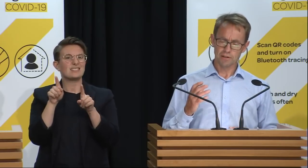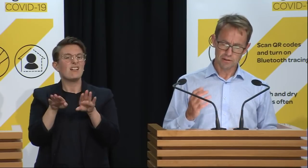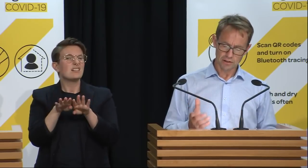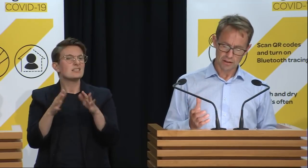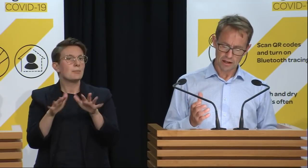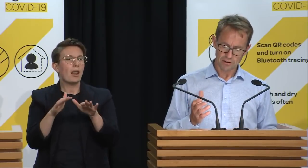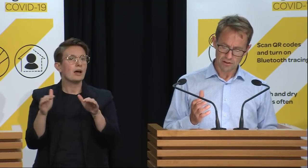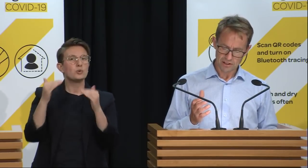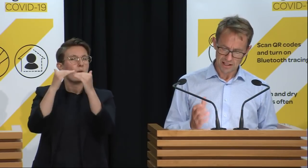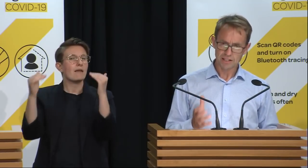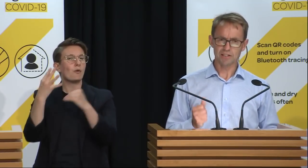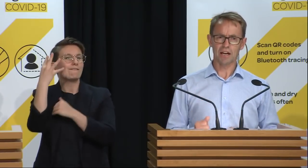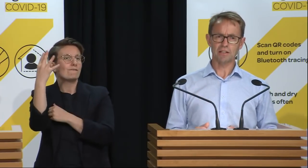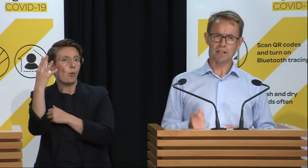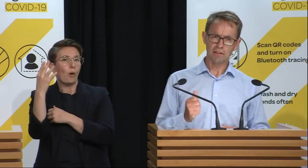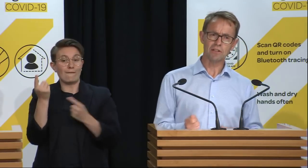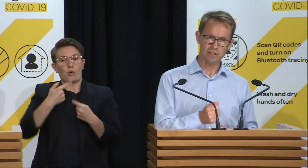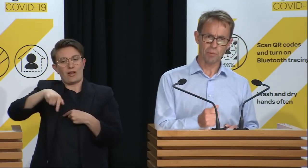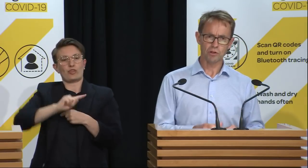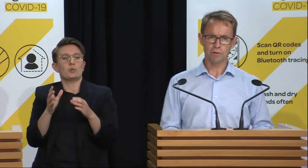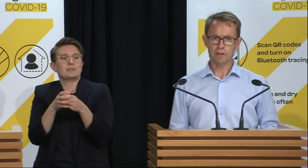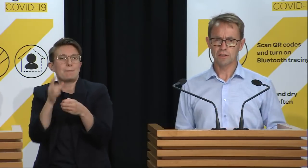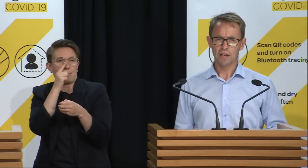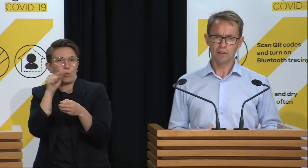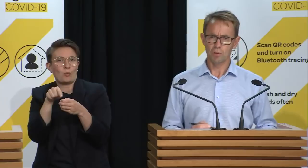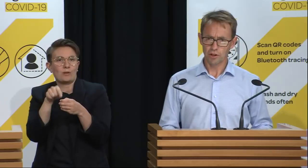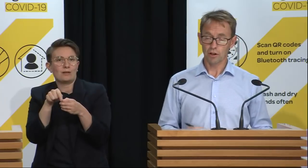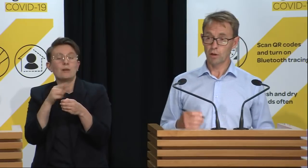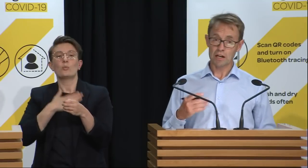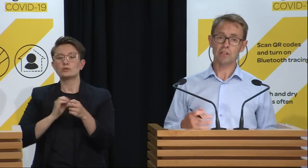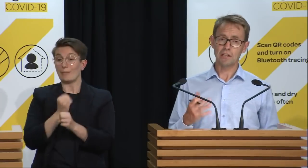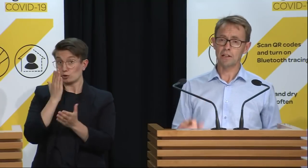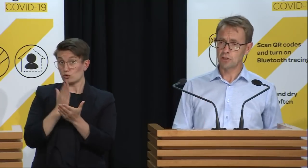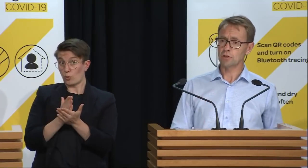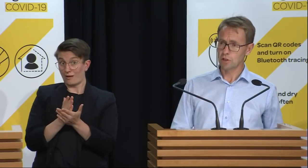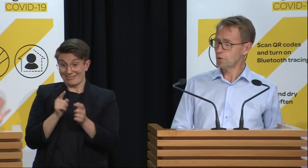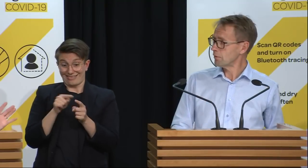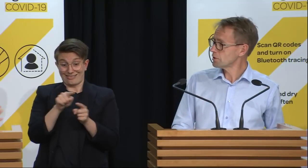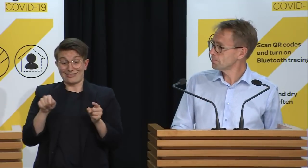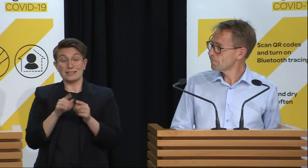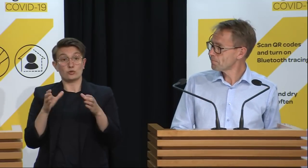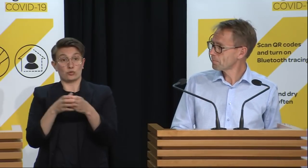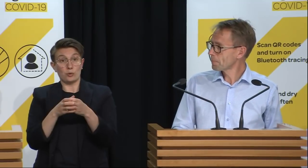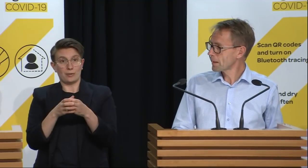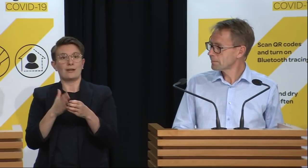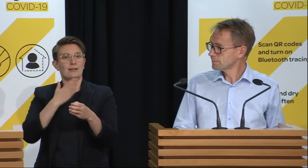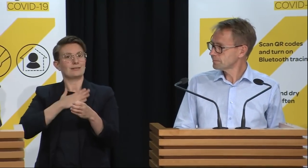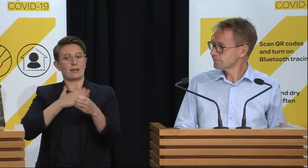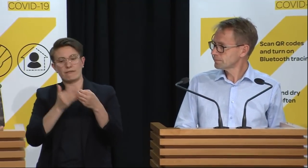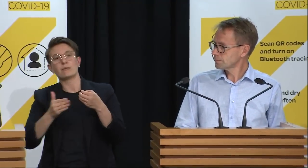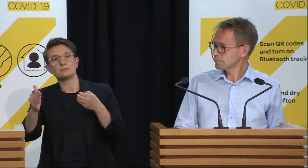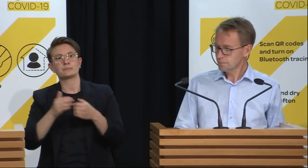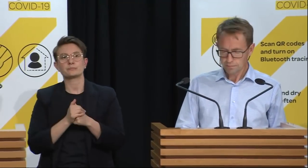this latest case and these exposure events that we think we actually now need to use the alert levels. Keep in mind,